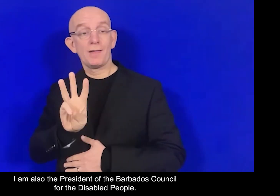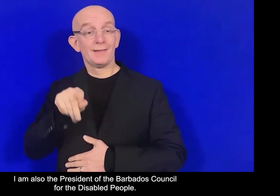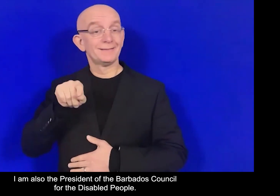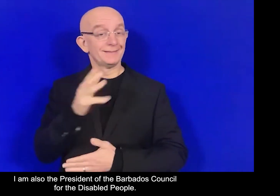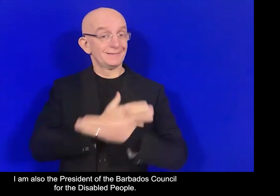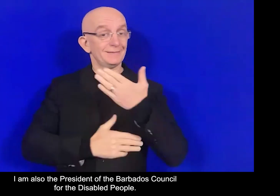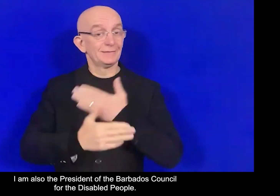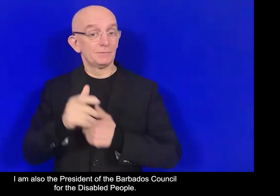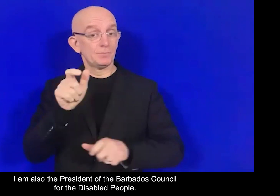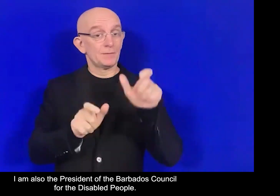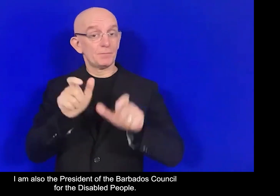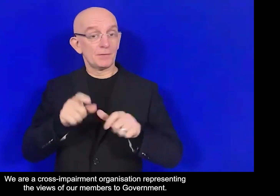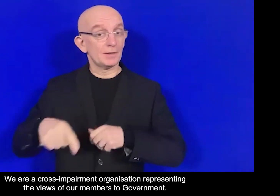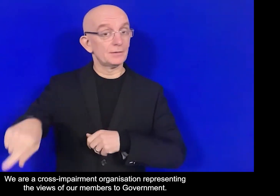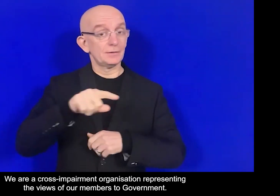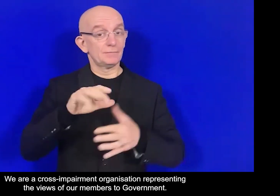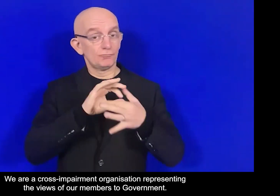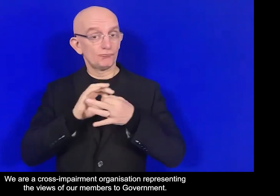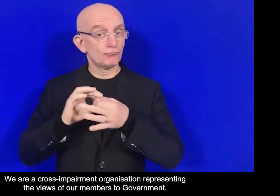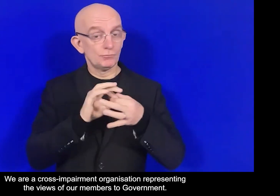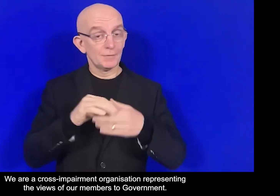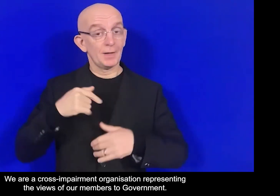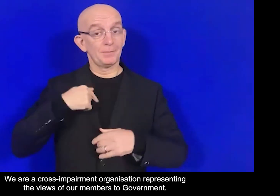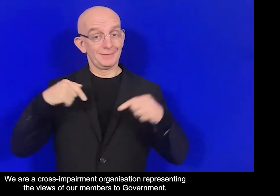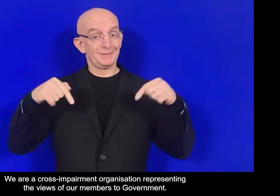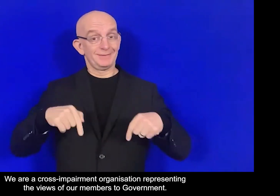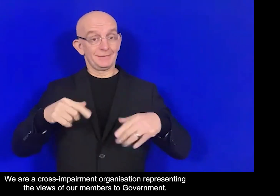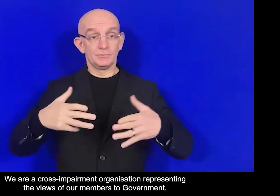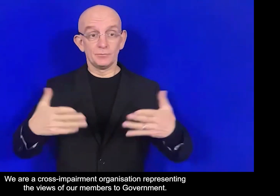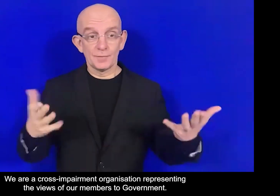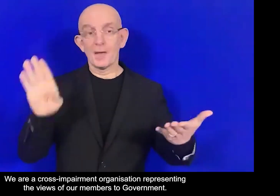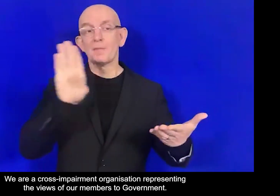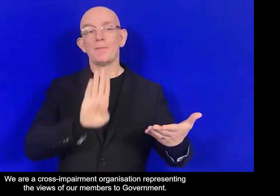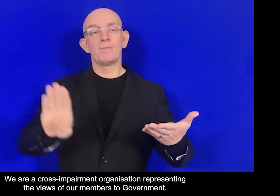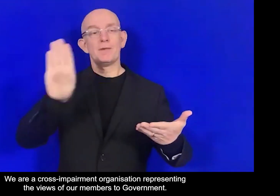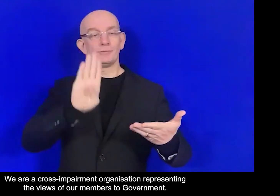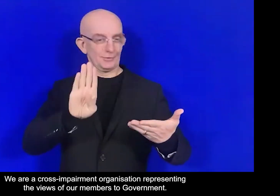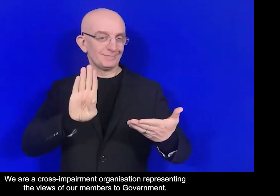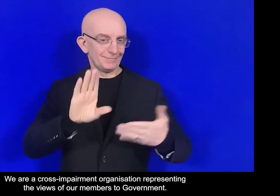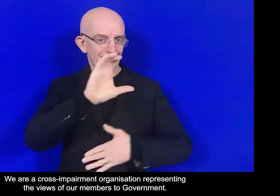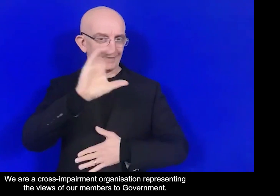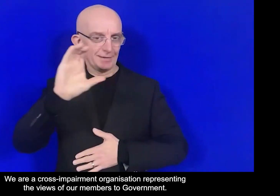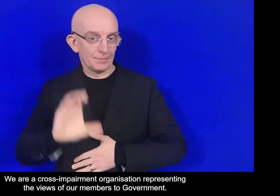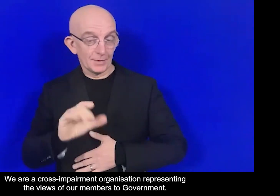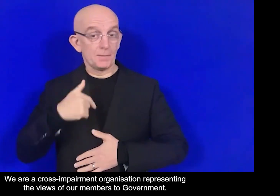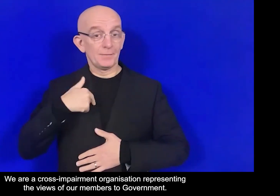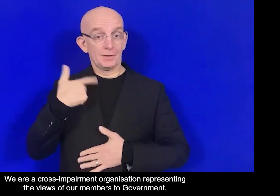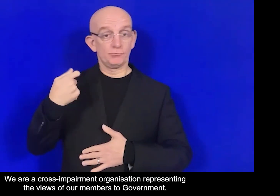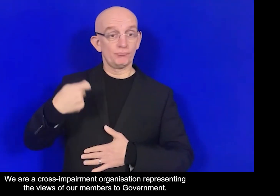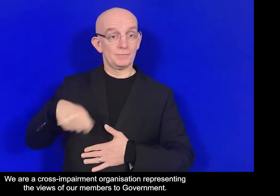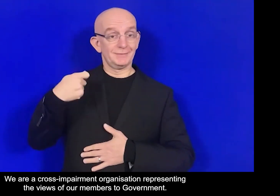the Disabled. We are a cross-impairment organization representing the